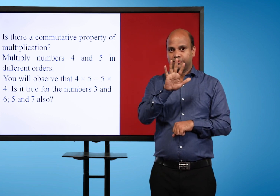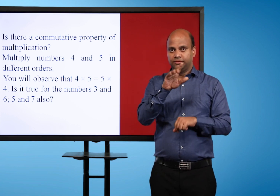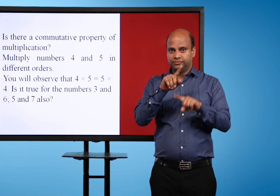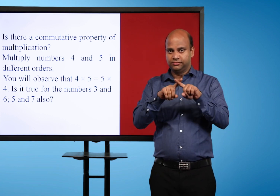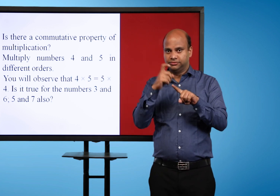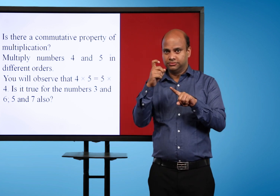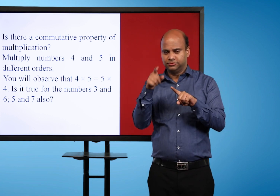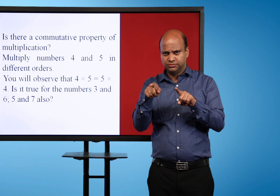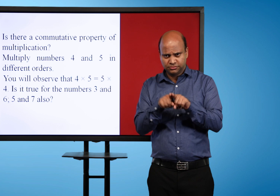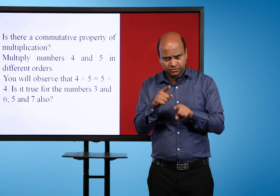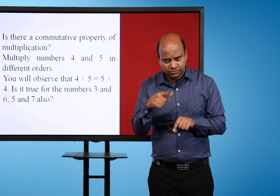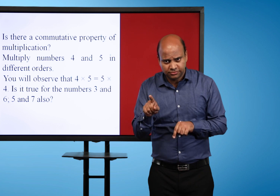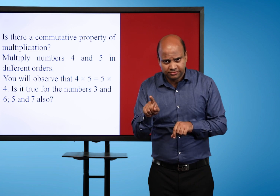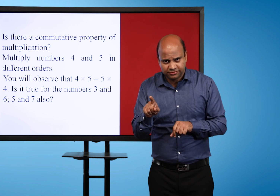5 and 7 also?